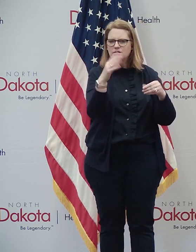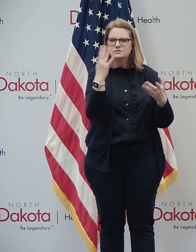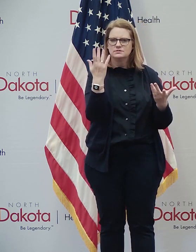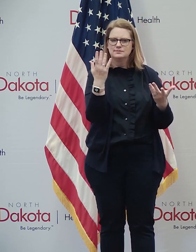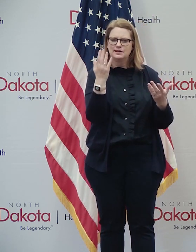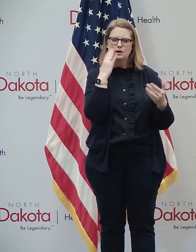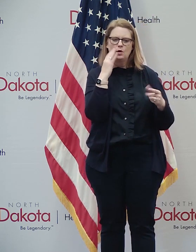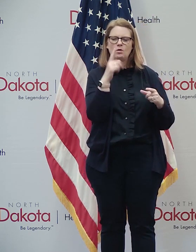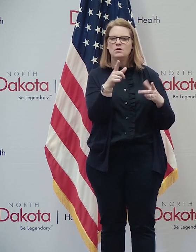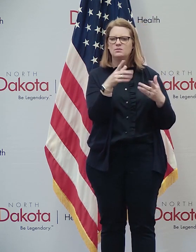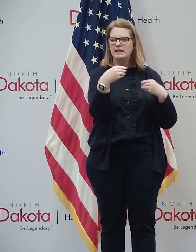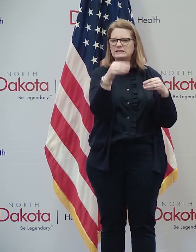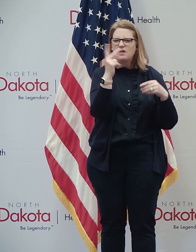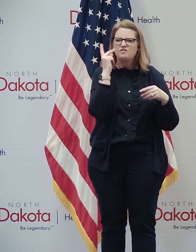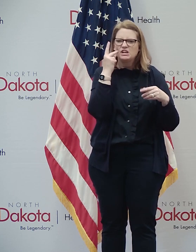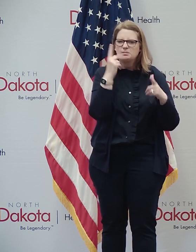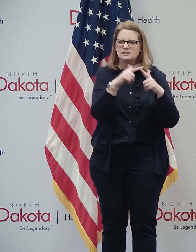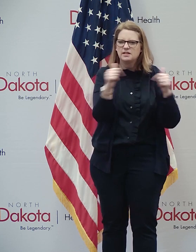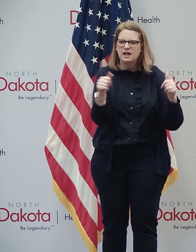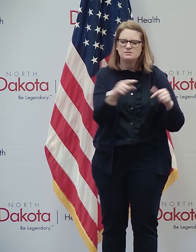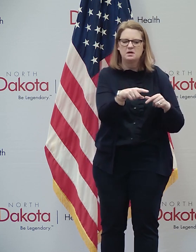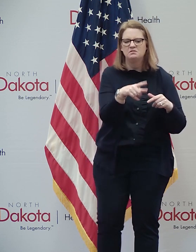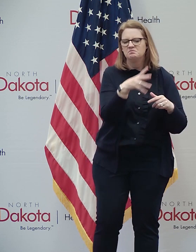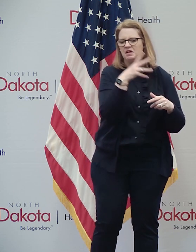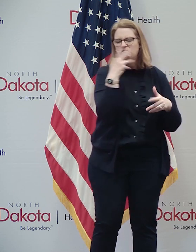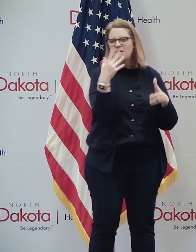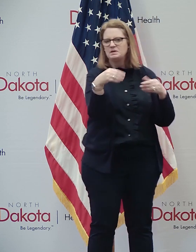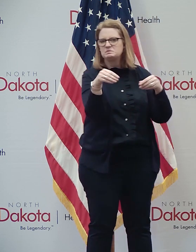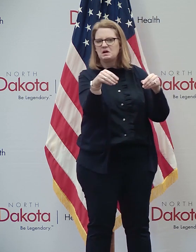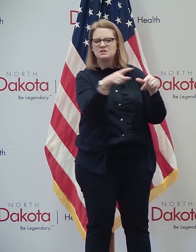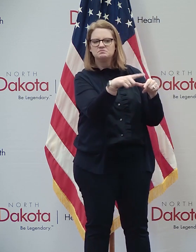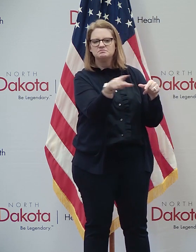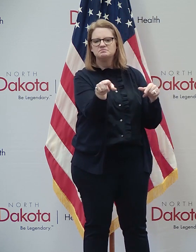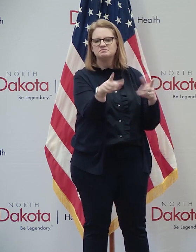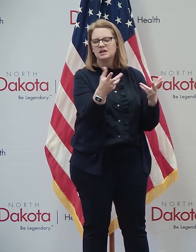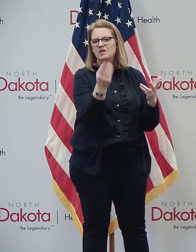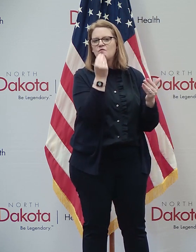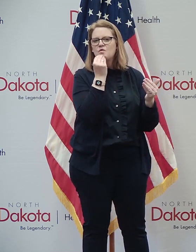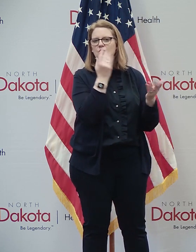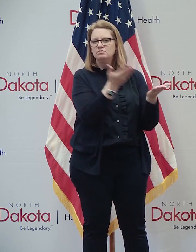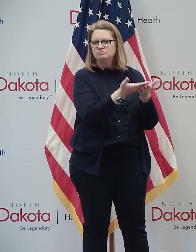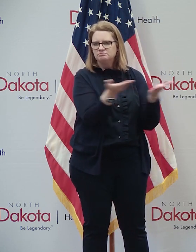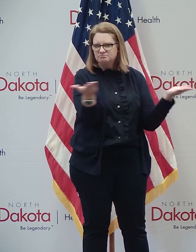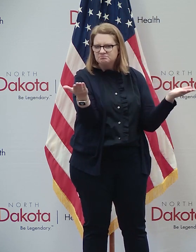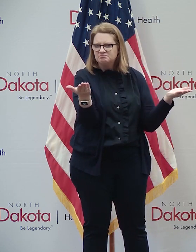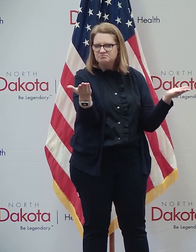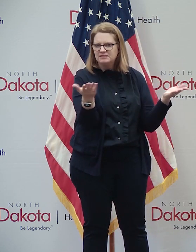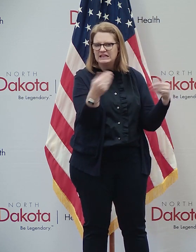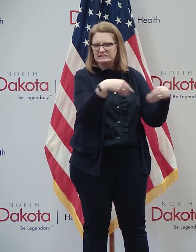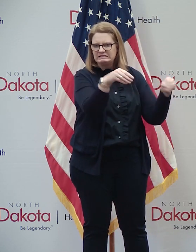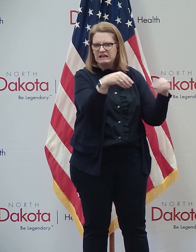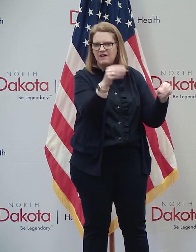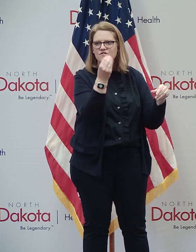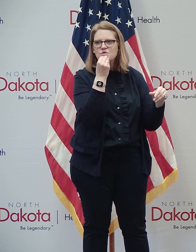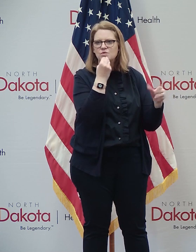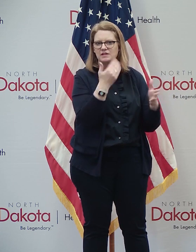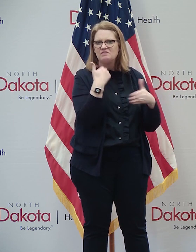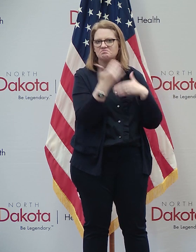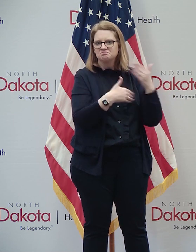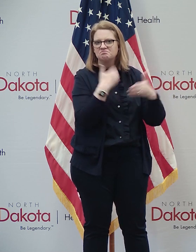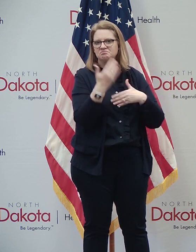carnivals or others that are coming. So I put that in a different category than say, weddings or